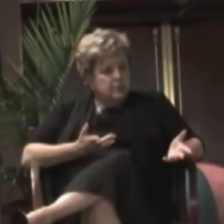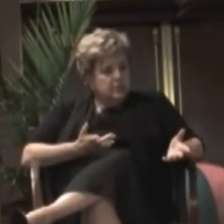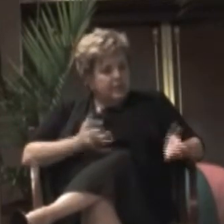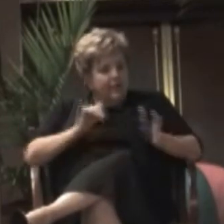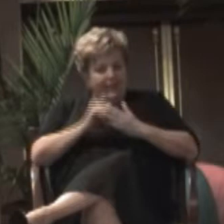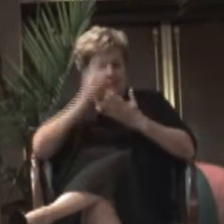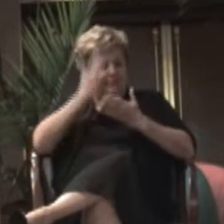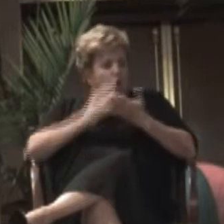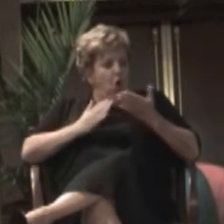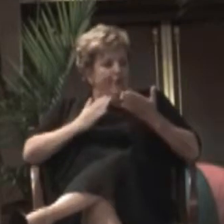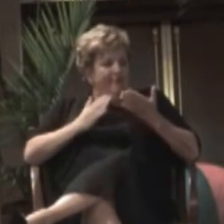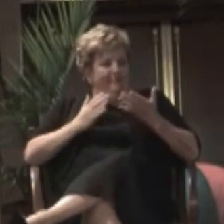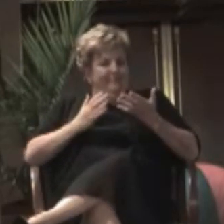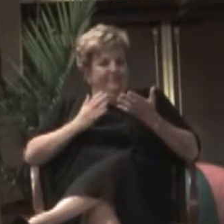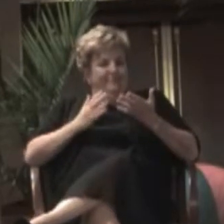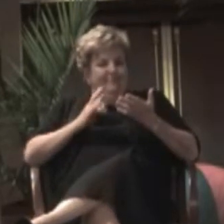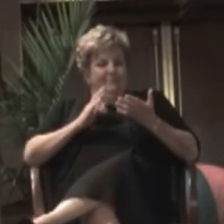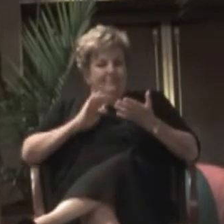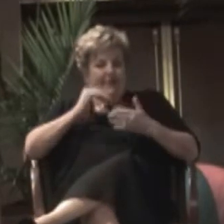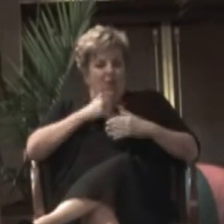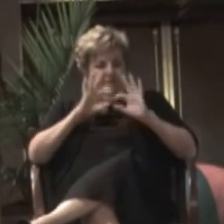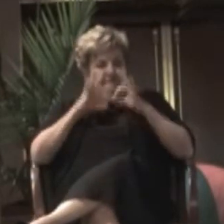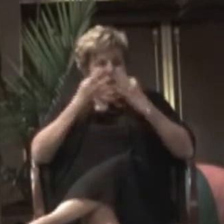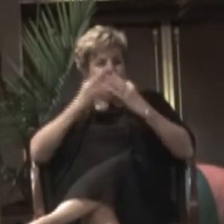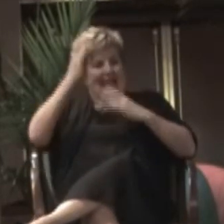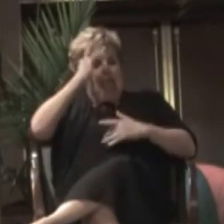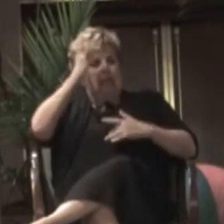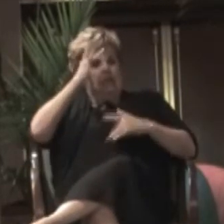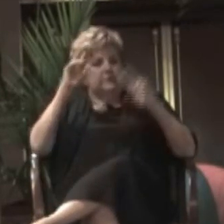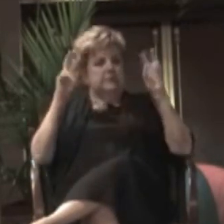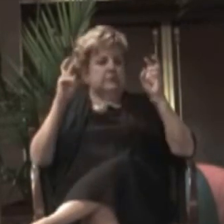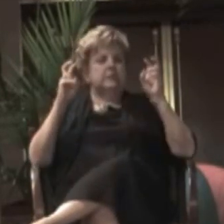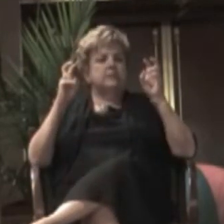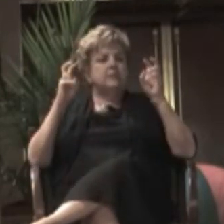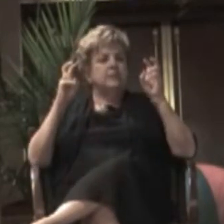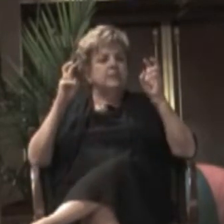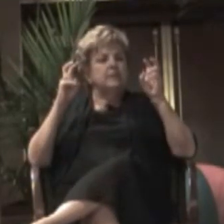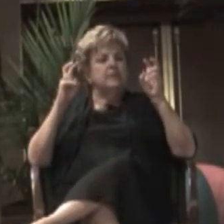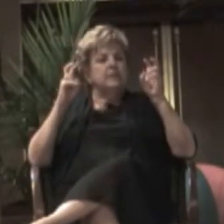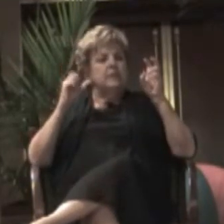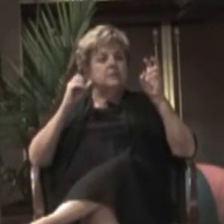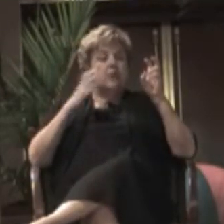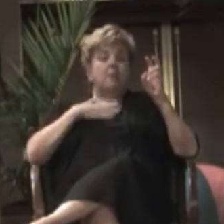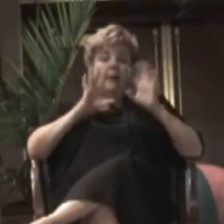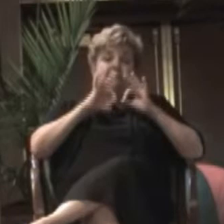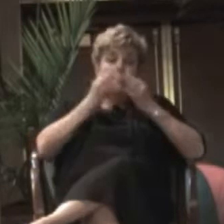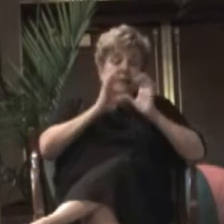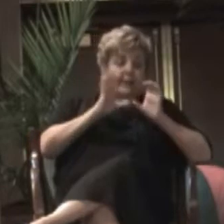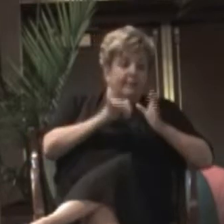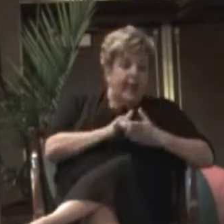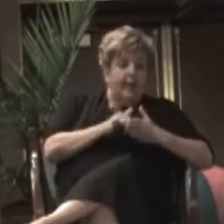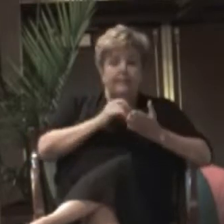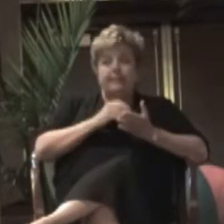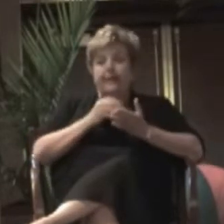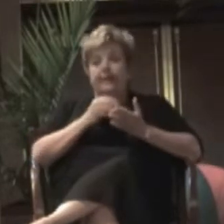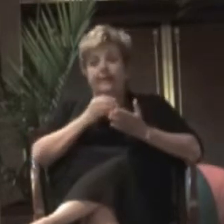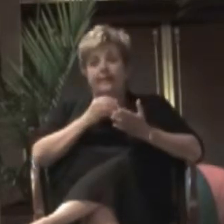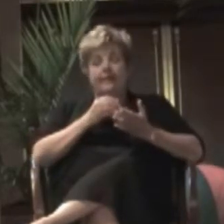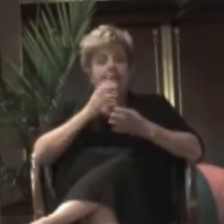of the illness, eh? That's part of the illness. And so they did, and they got an attorney. I didn't want to get out of